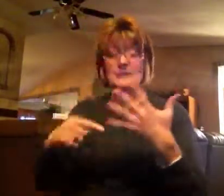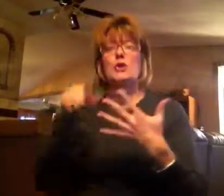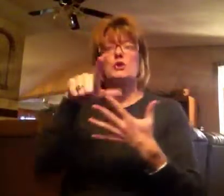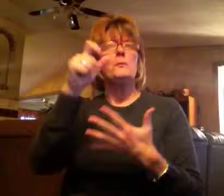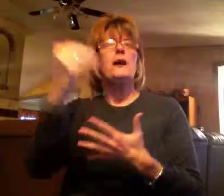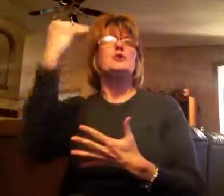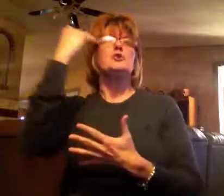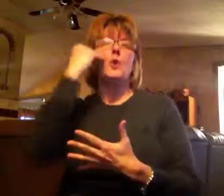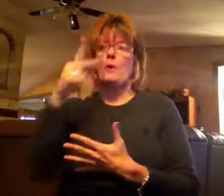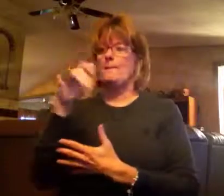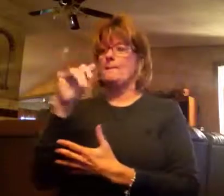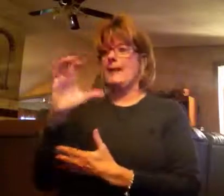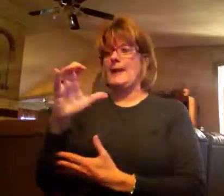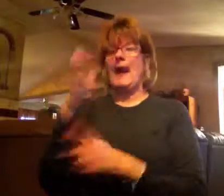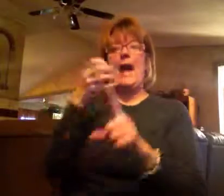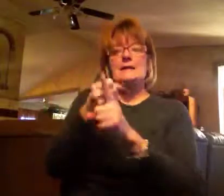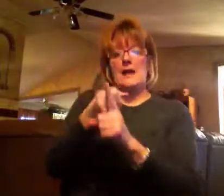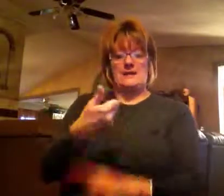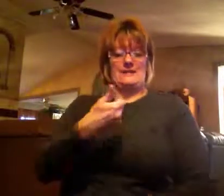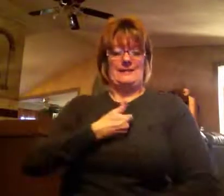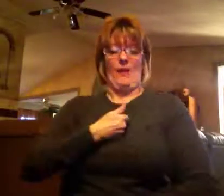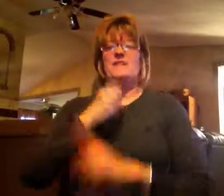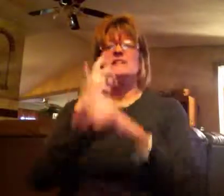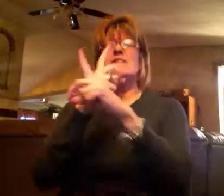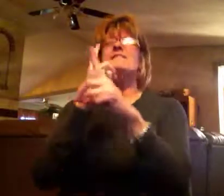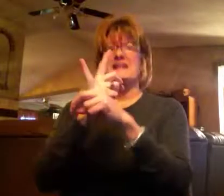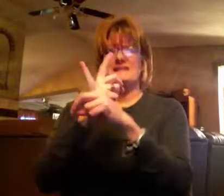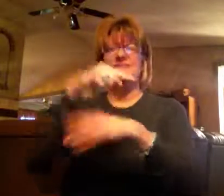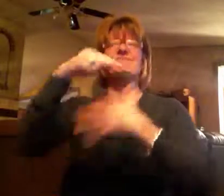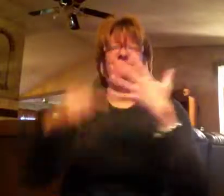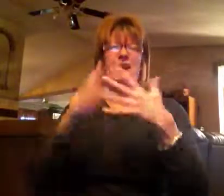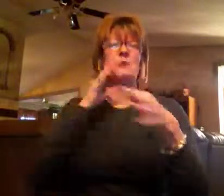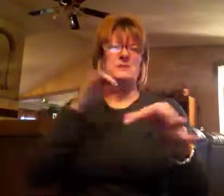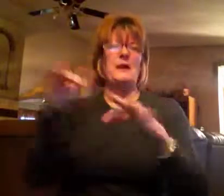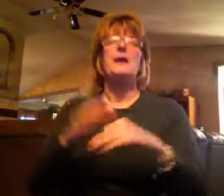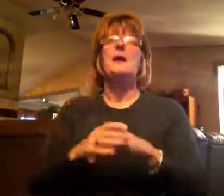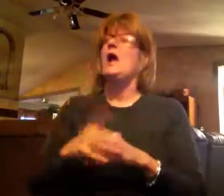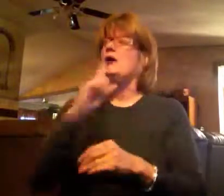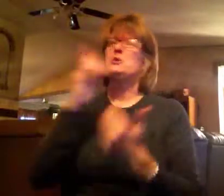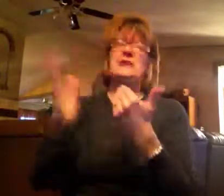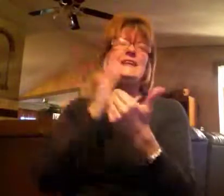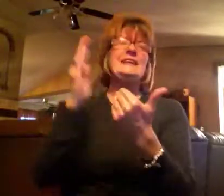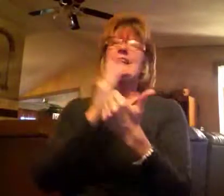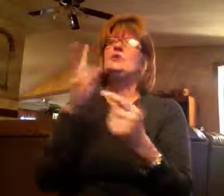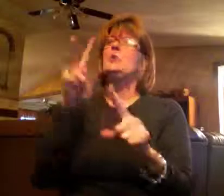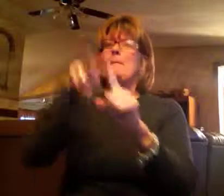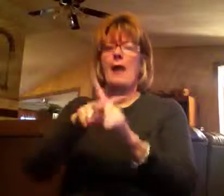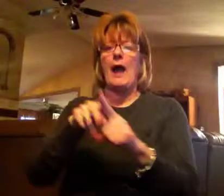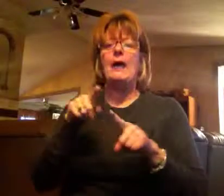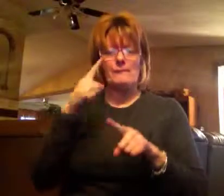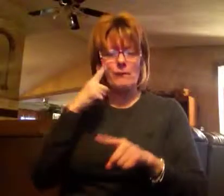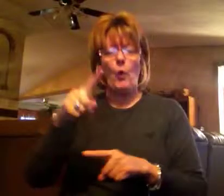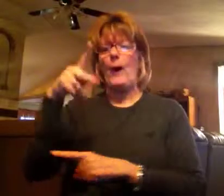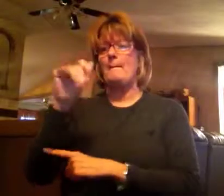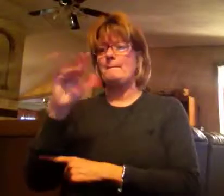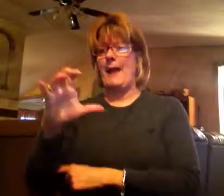attack self-defense techniques I'm about to show you. And they're incredibly easy to apply during a panic attack, and they work like a charm in any